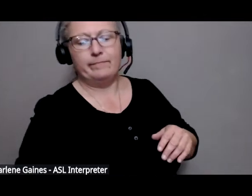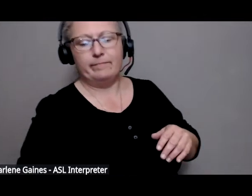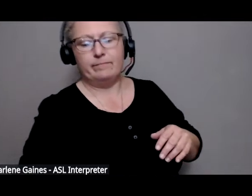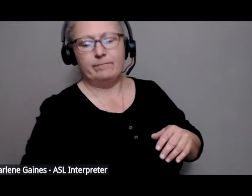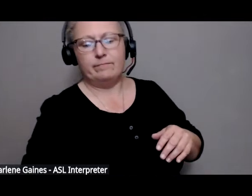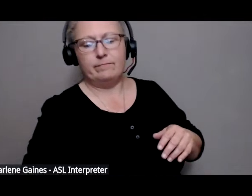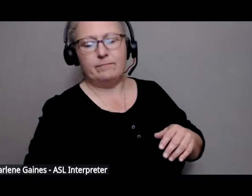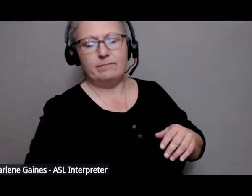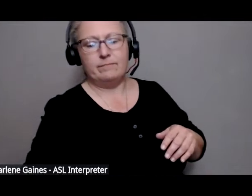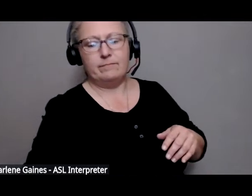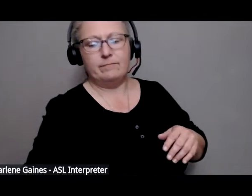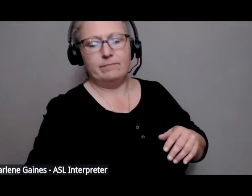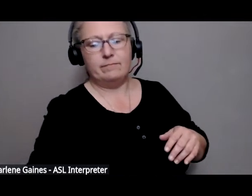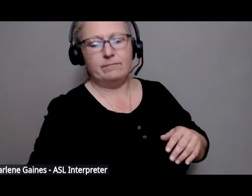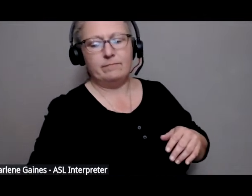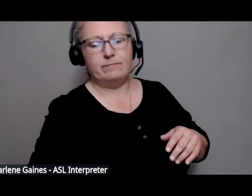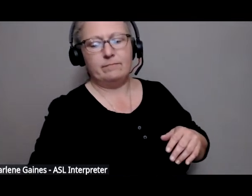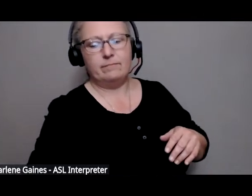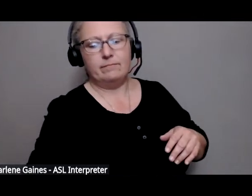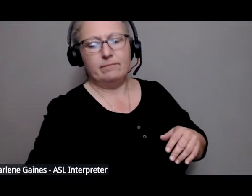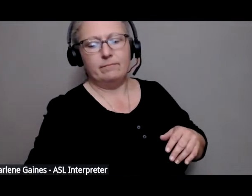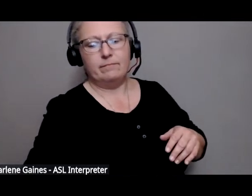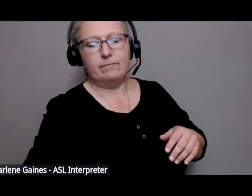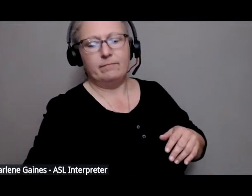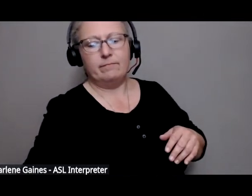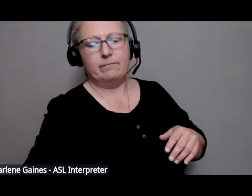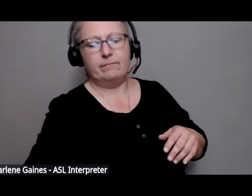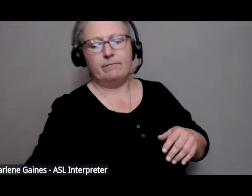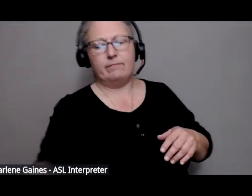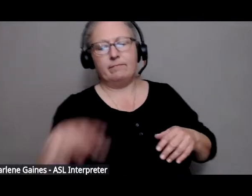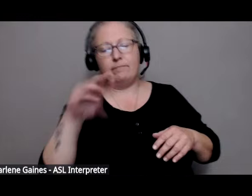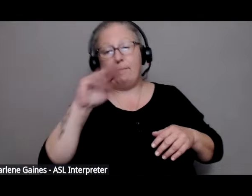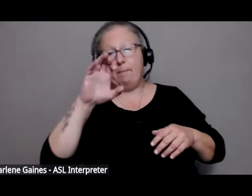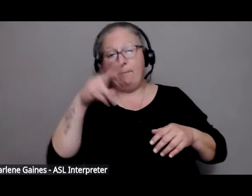March 10th, Tuesday? Yeah, let's try that.